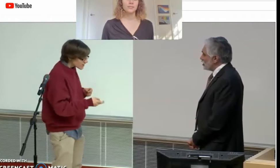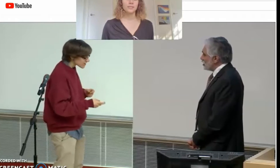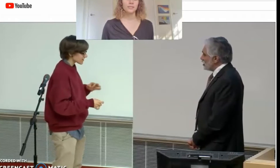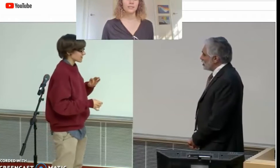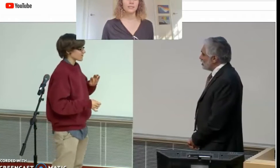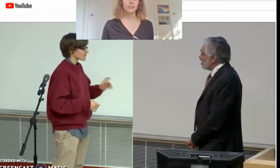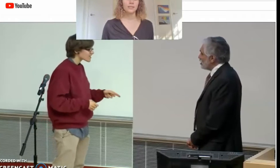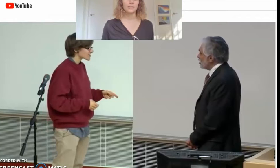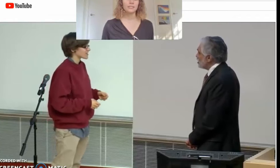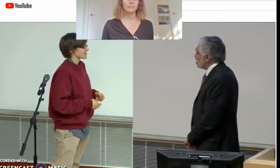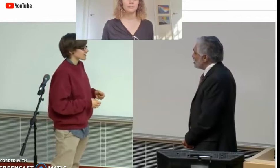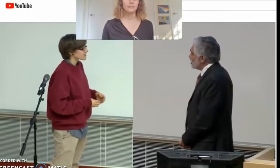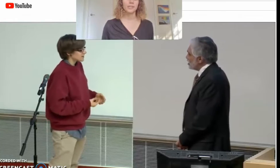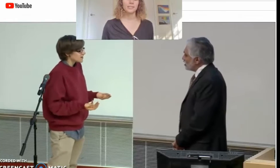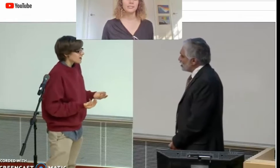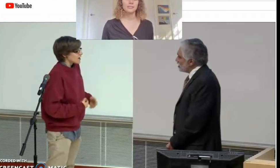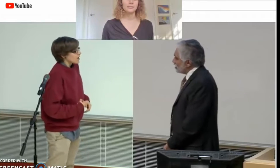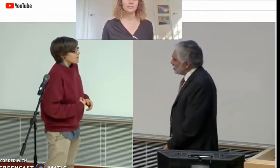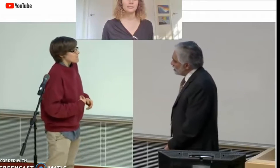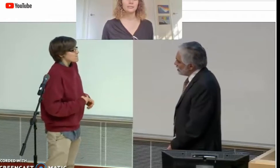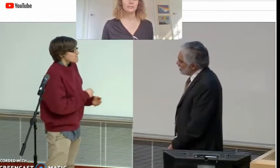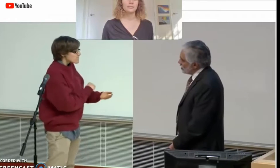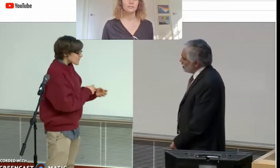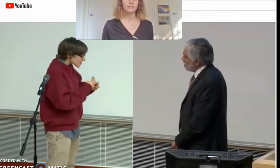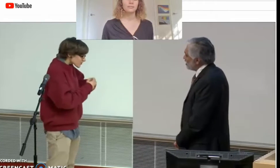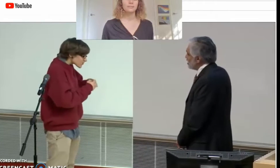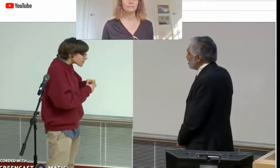They think that I need to be fixed,